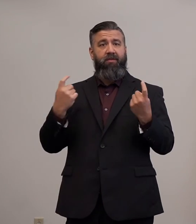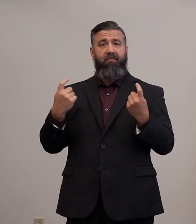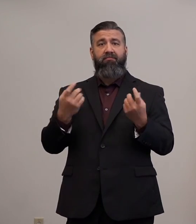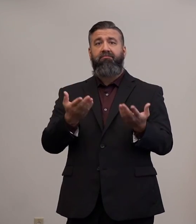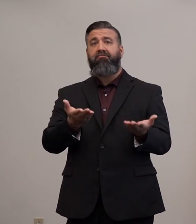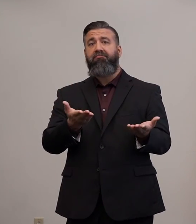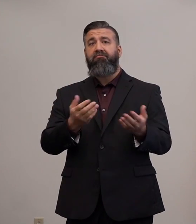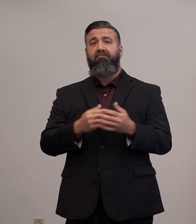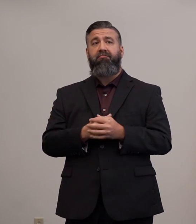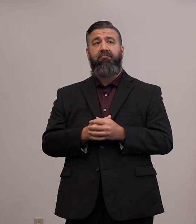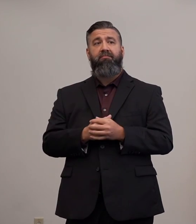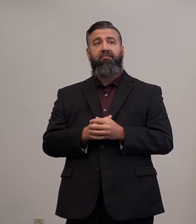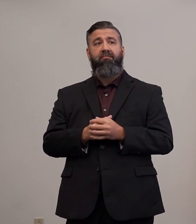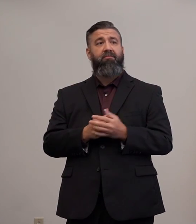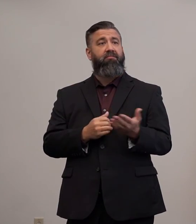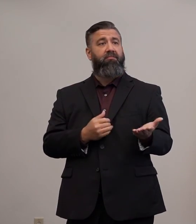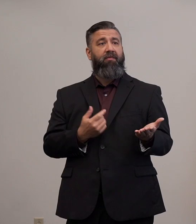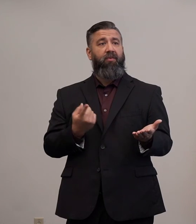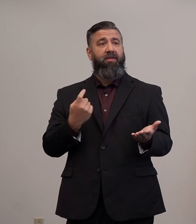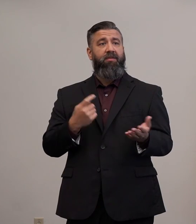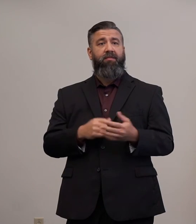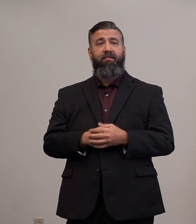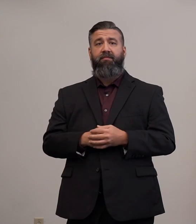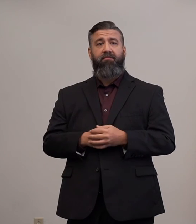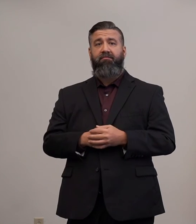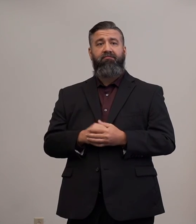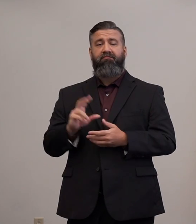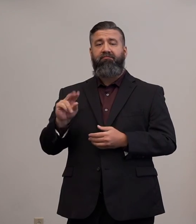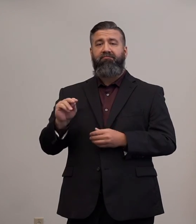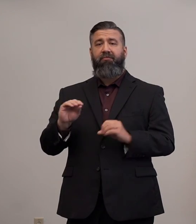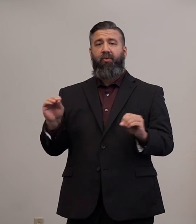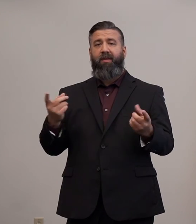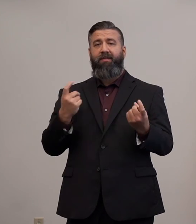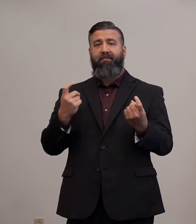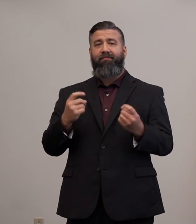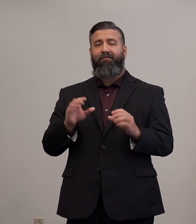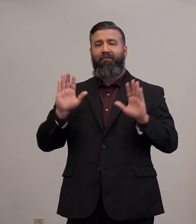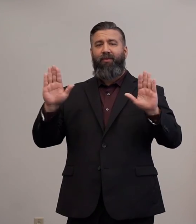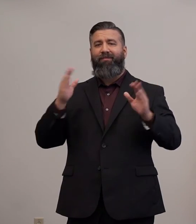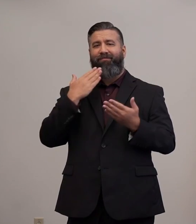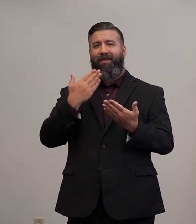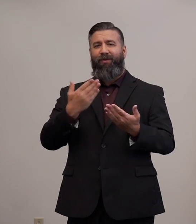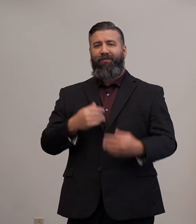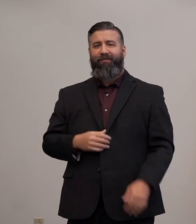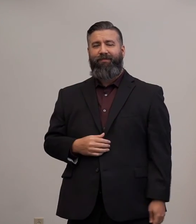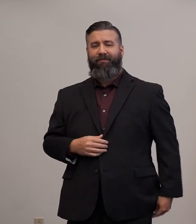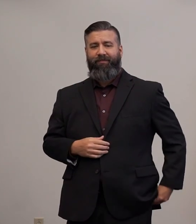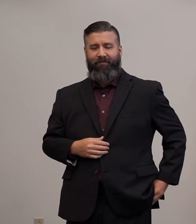Elizabeth, is there anything? Okay, great, thank you.